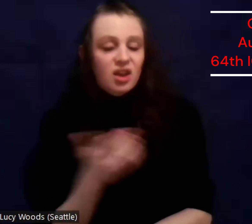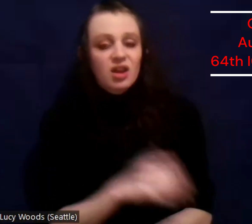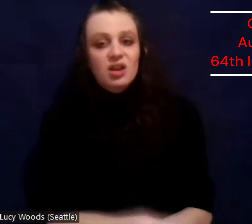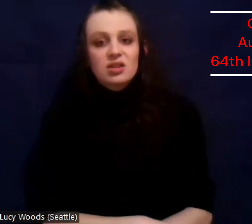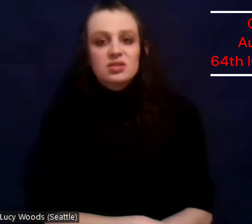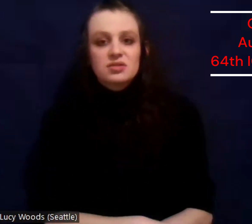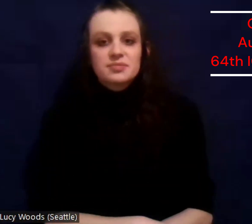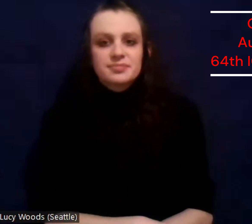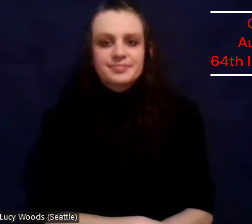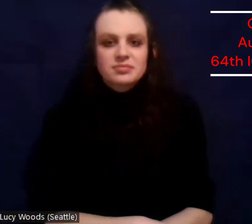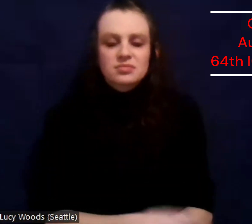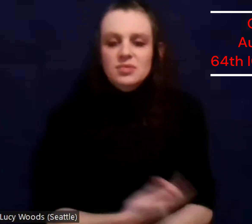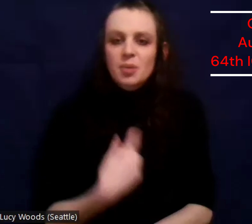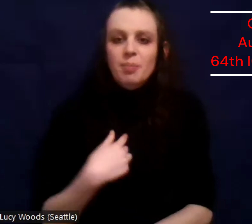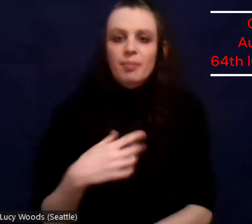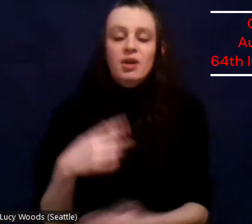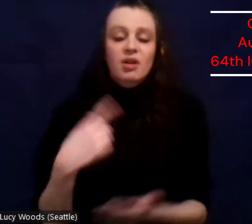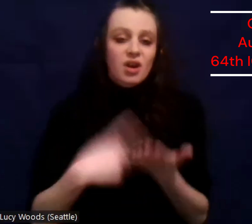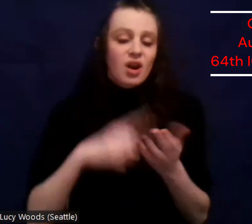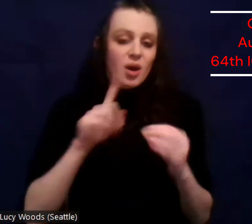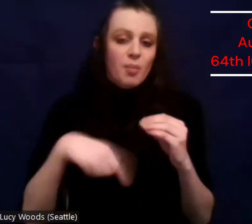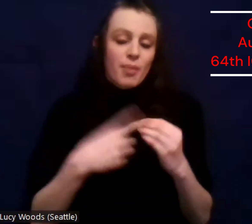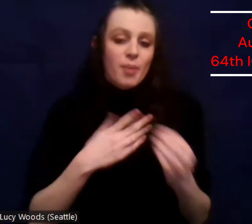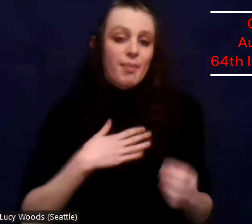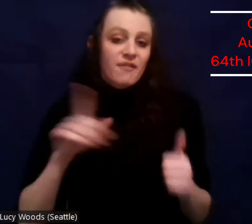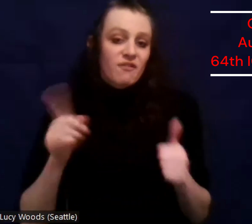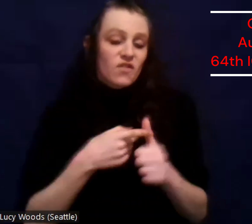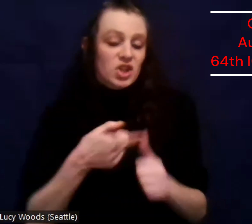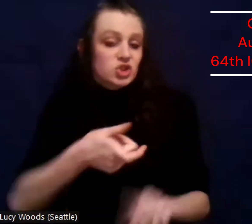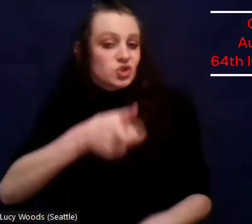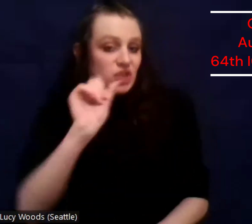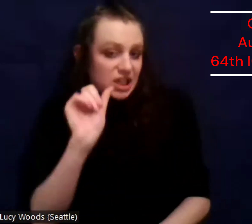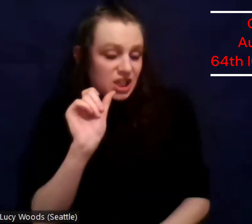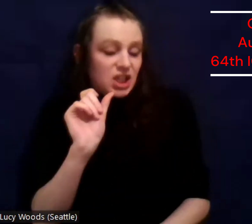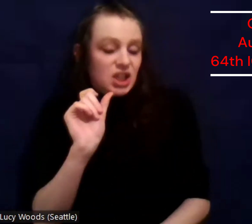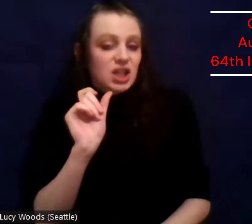I could talk about my first drink. I can talk about my time spent,